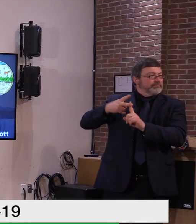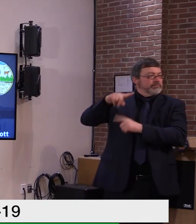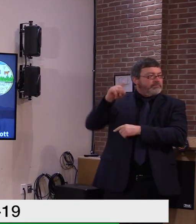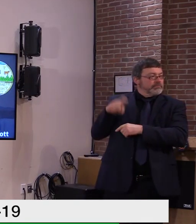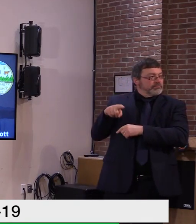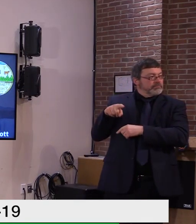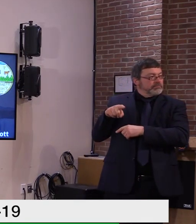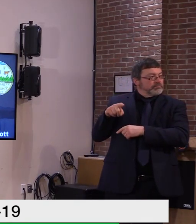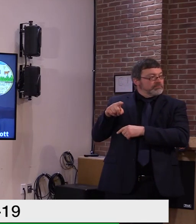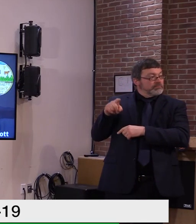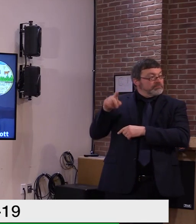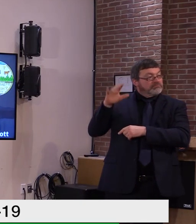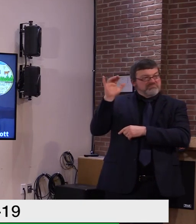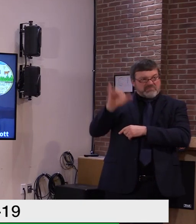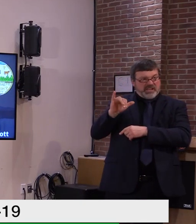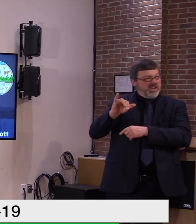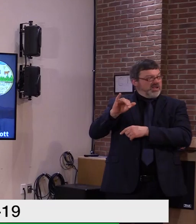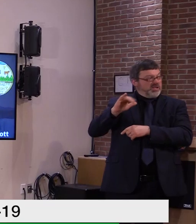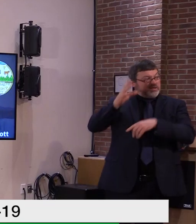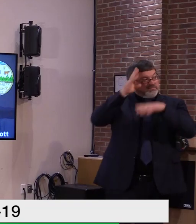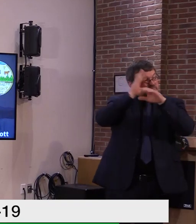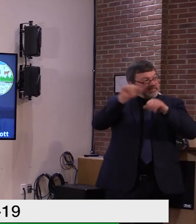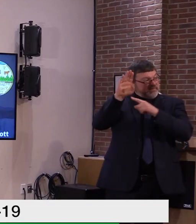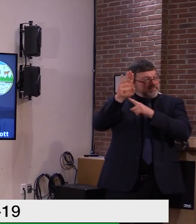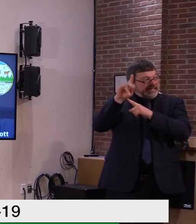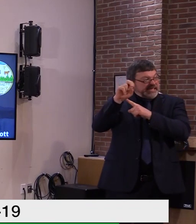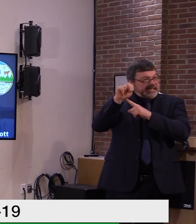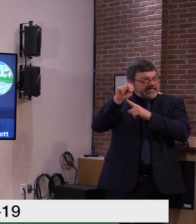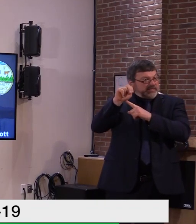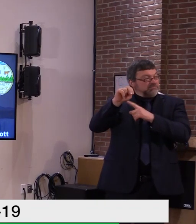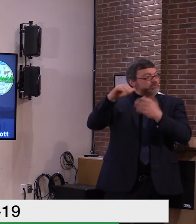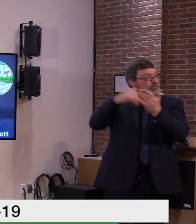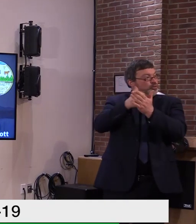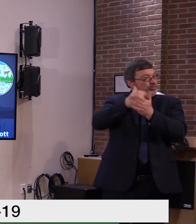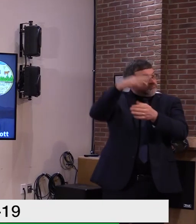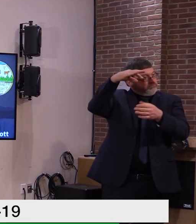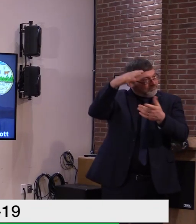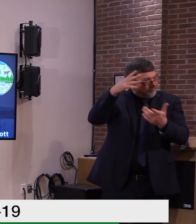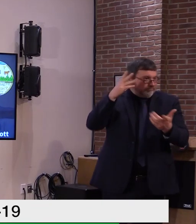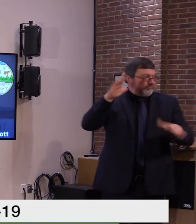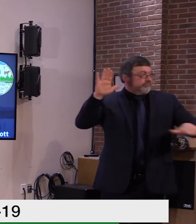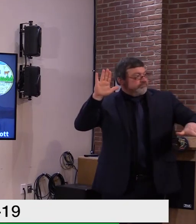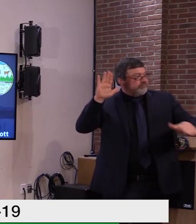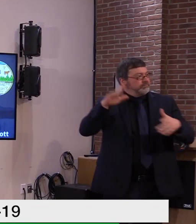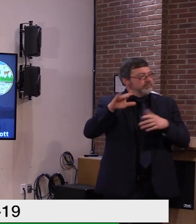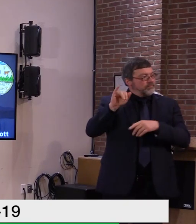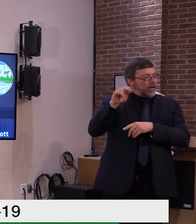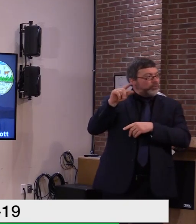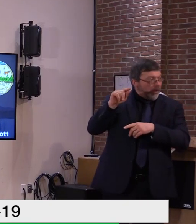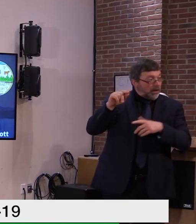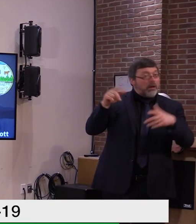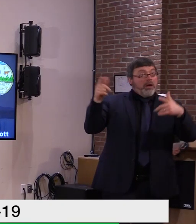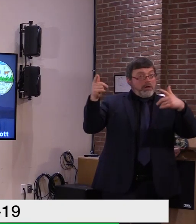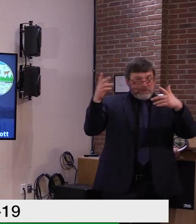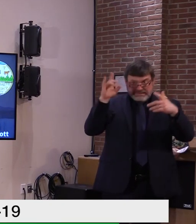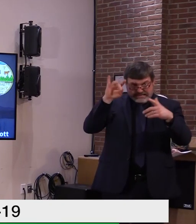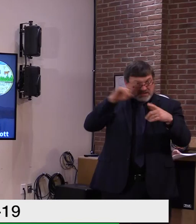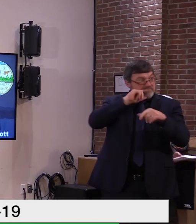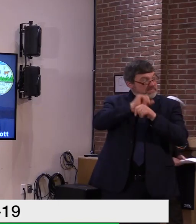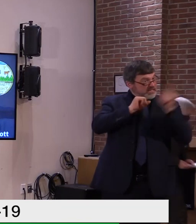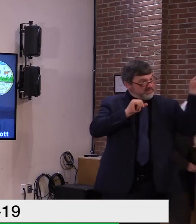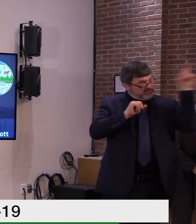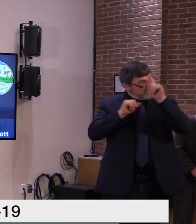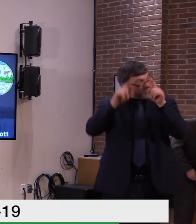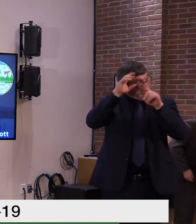to you here in the state? Because obviously we are the lowest incident. We've done a good job here. And they're